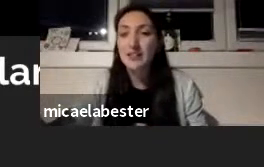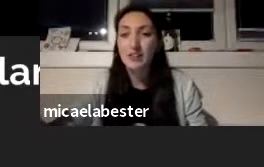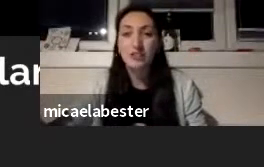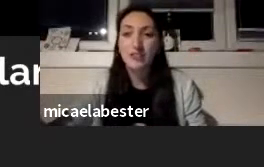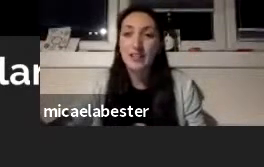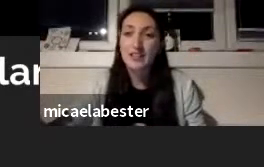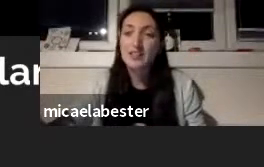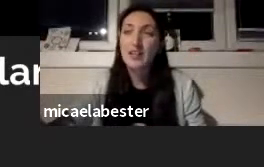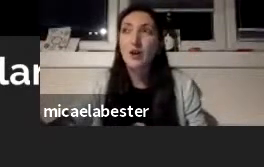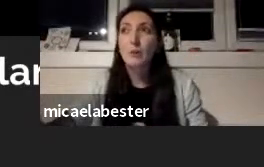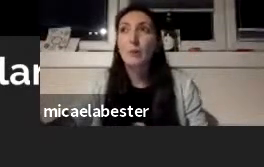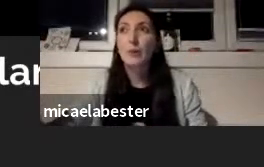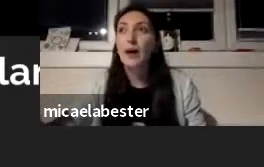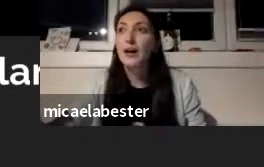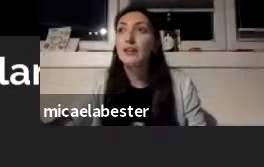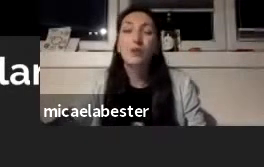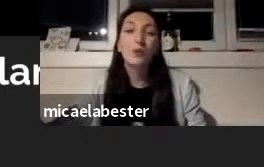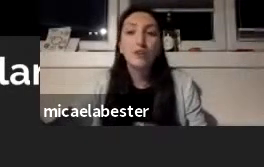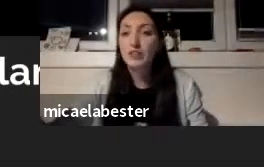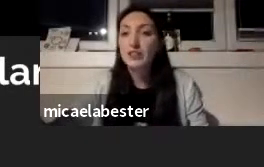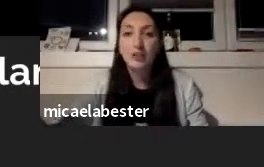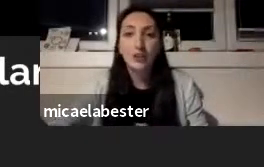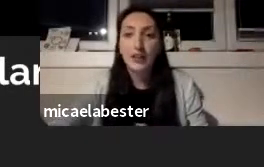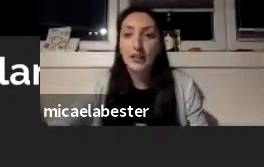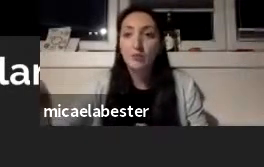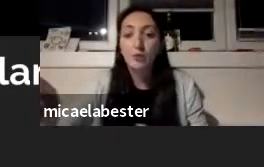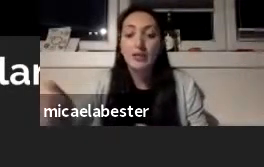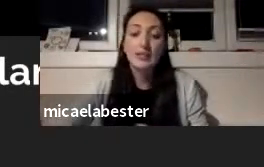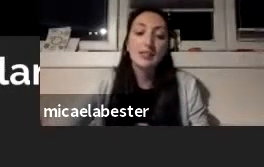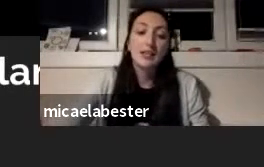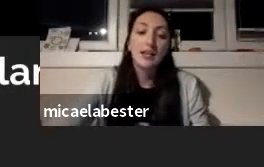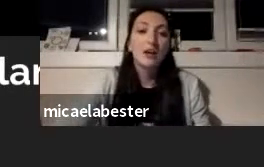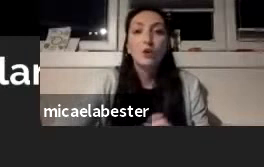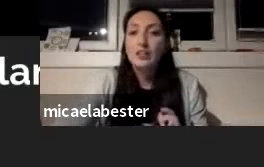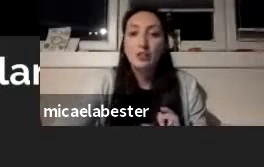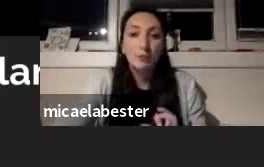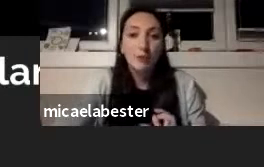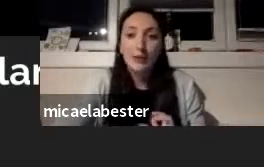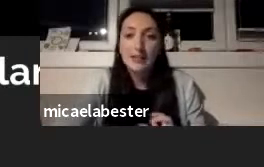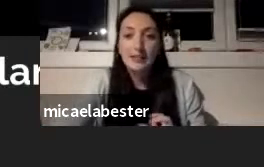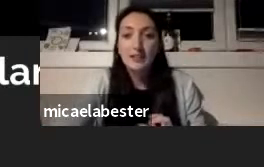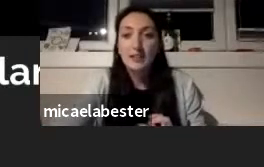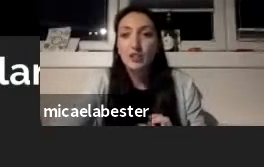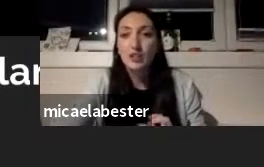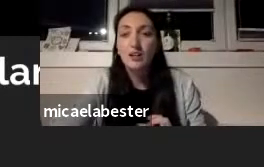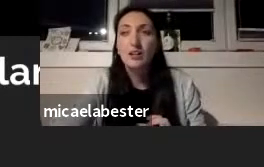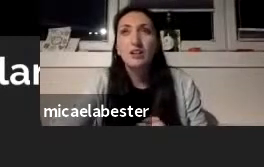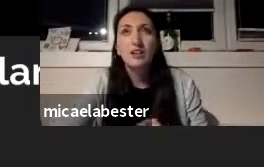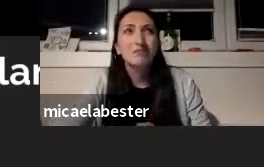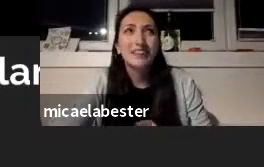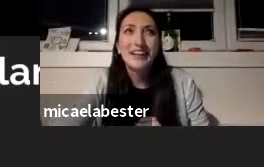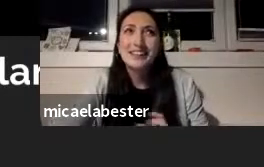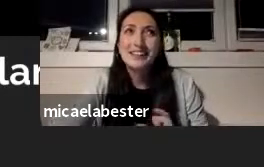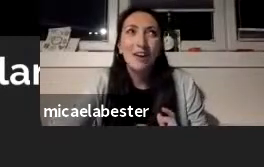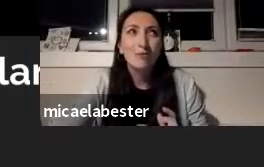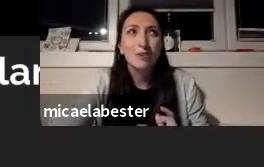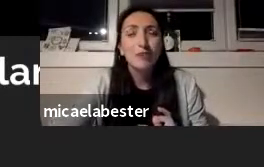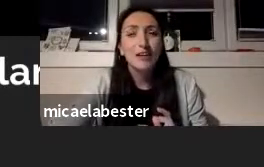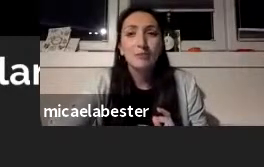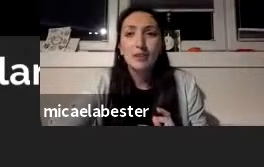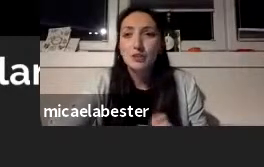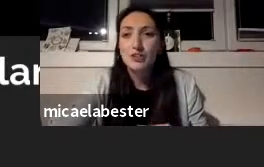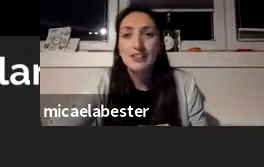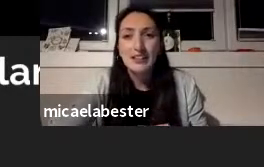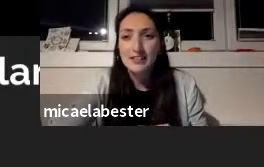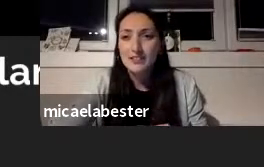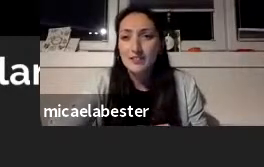some international events, but no one can really agree on what it is. According to my BSL teacher, like 7